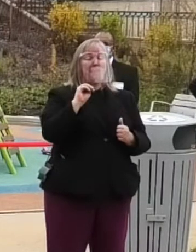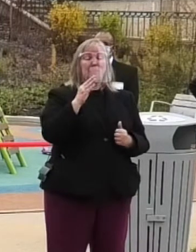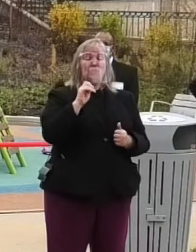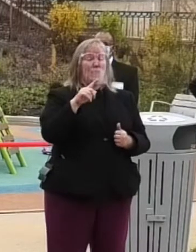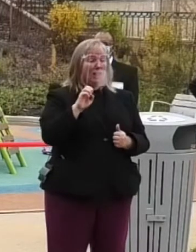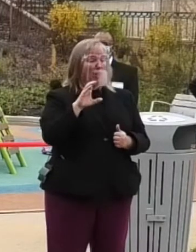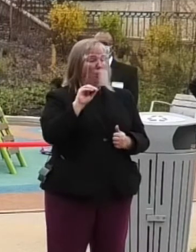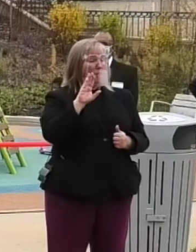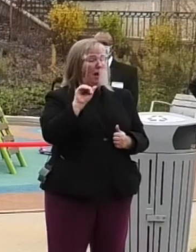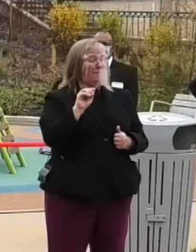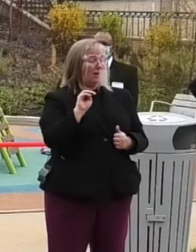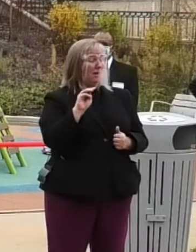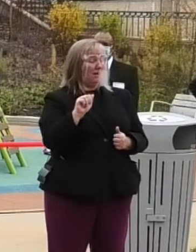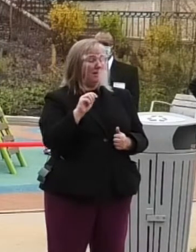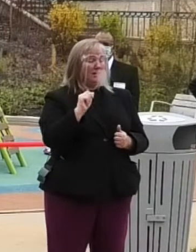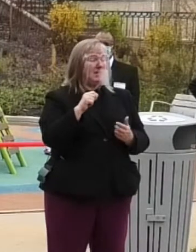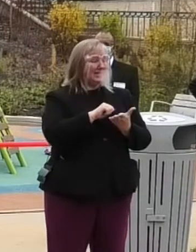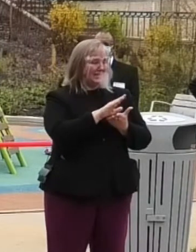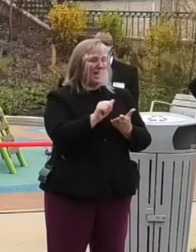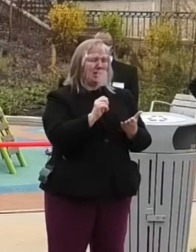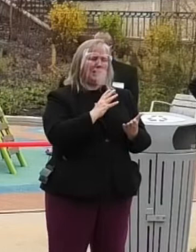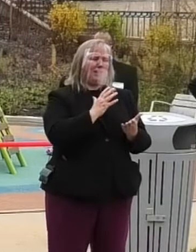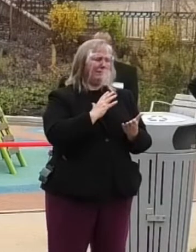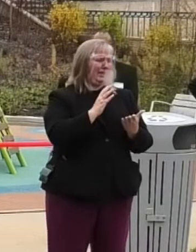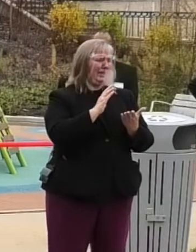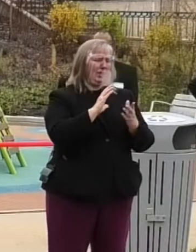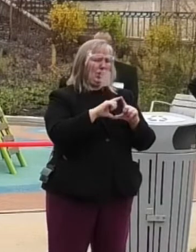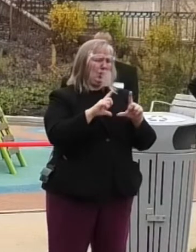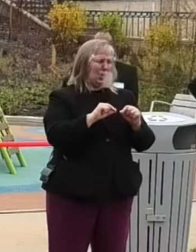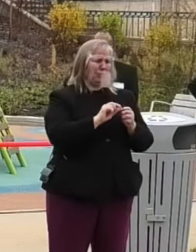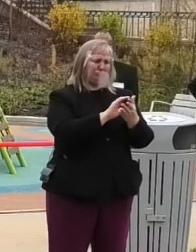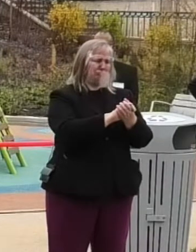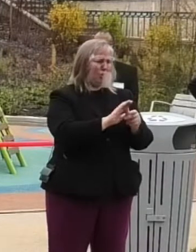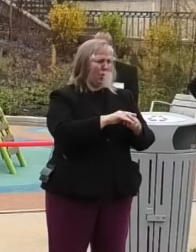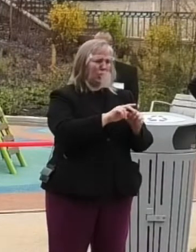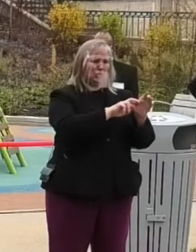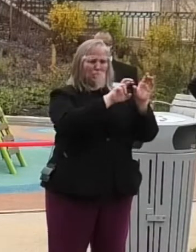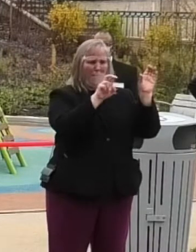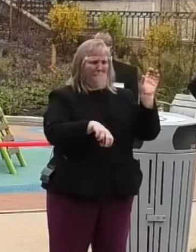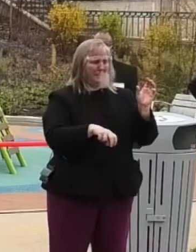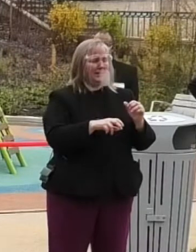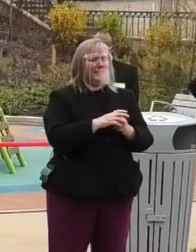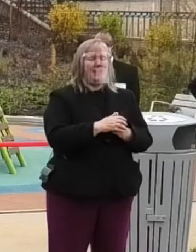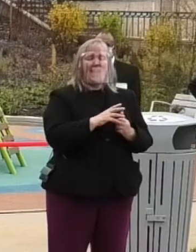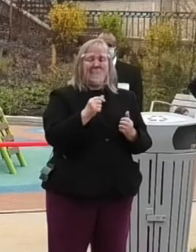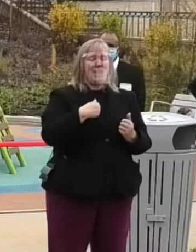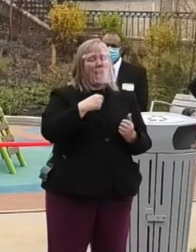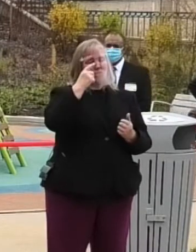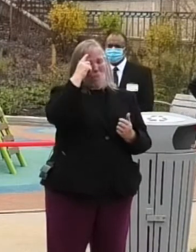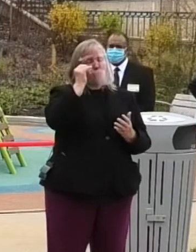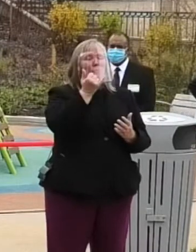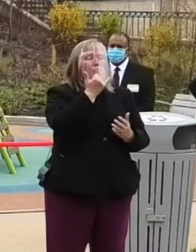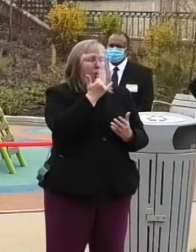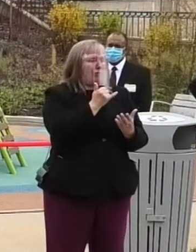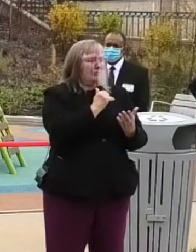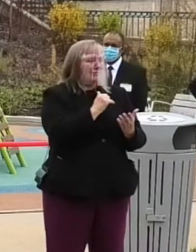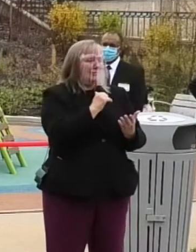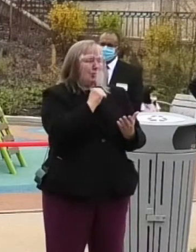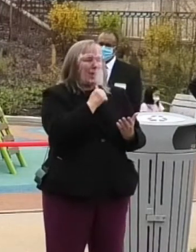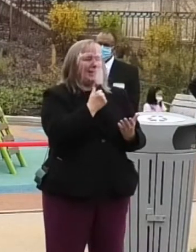Millie a lovely note congratulating her on her jump. And I just thought it would be remiss to not point out